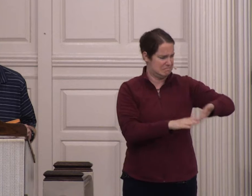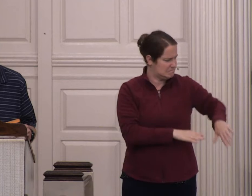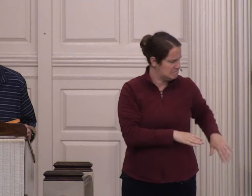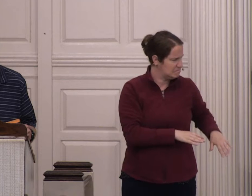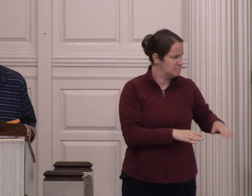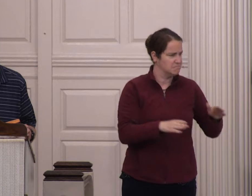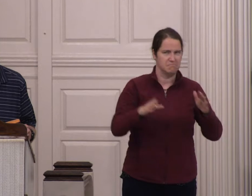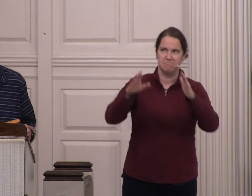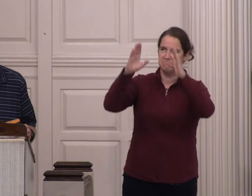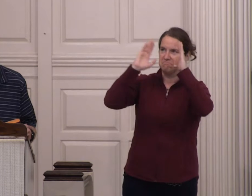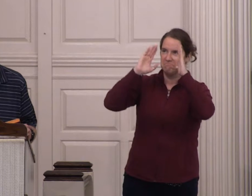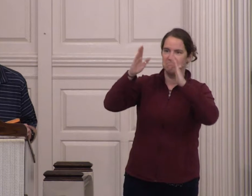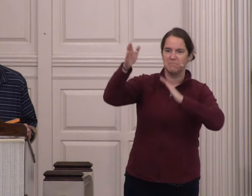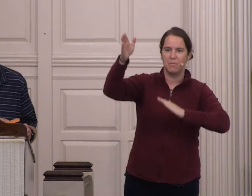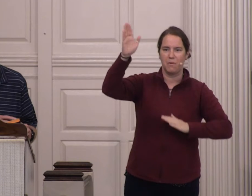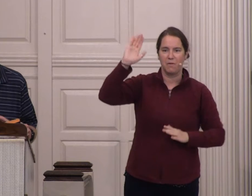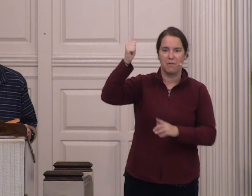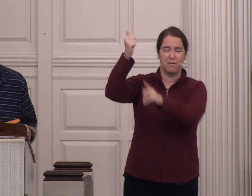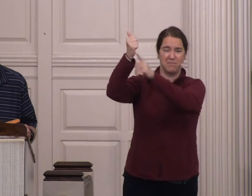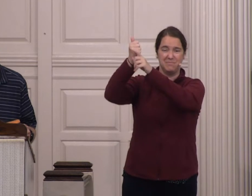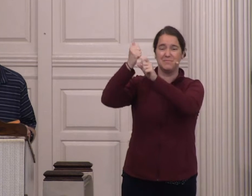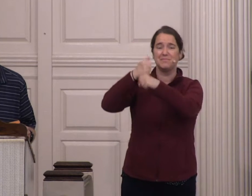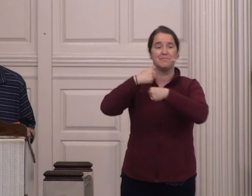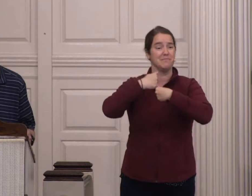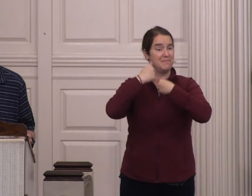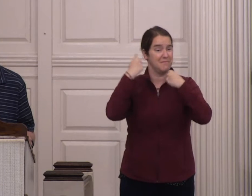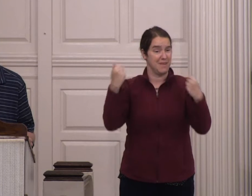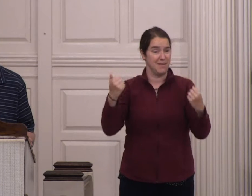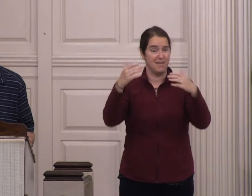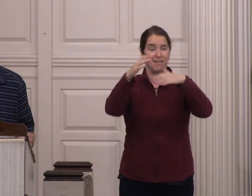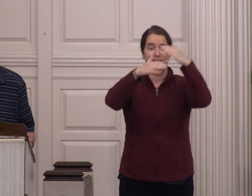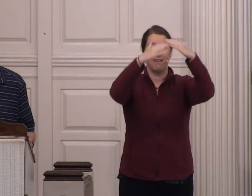who made heaven and earth and sea and all that is in them.